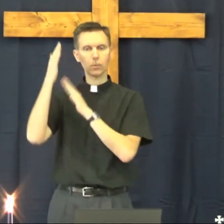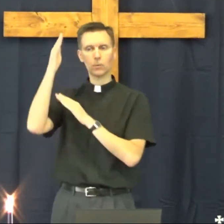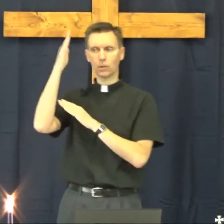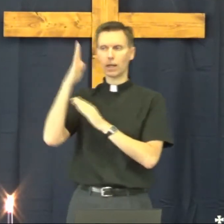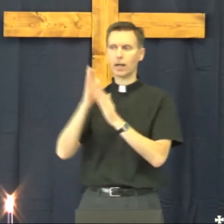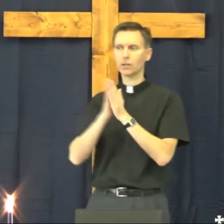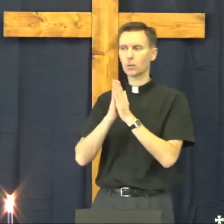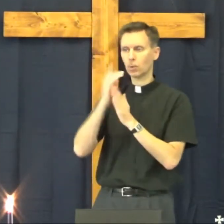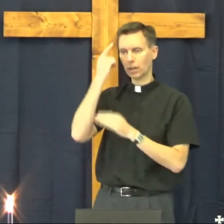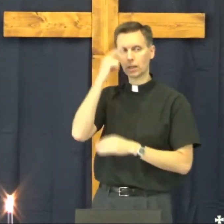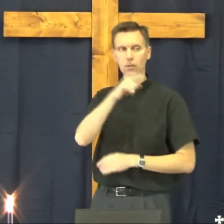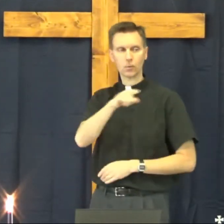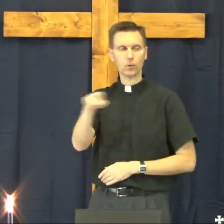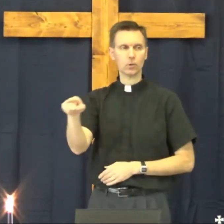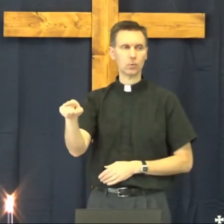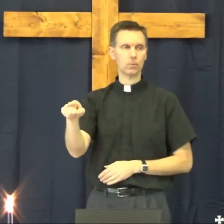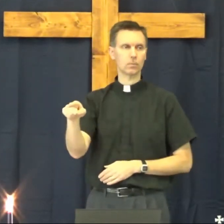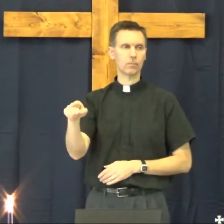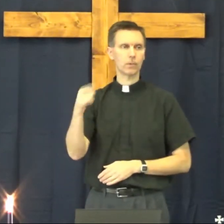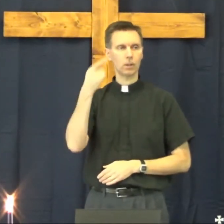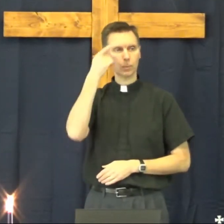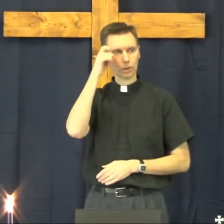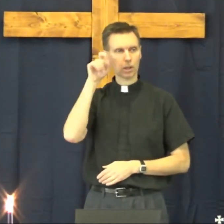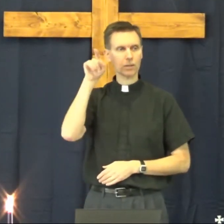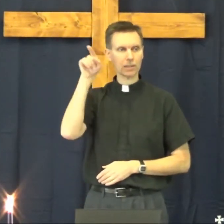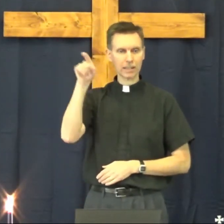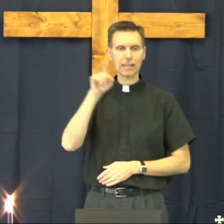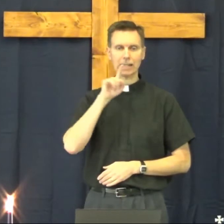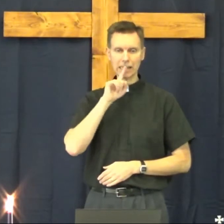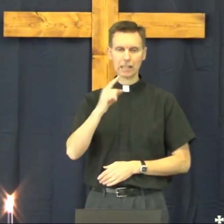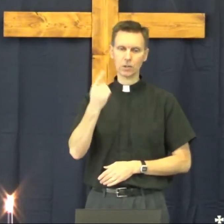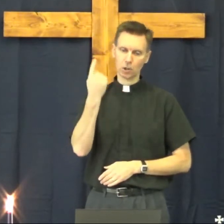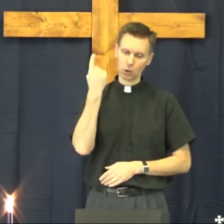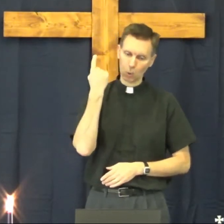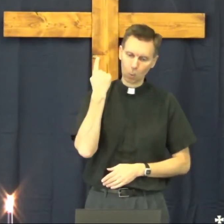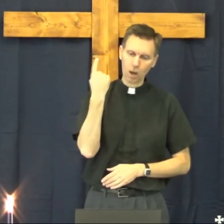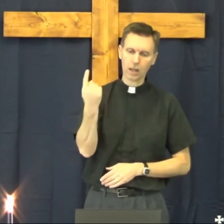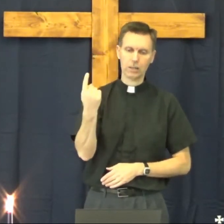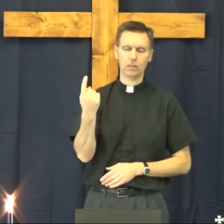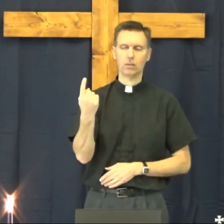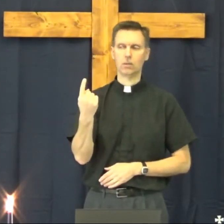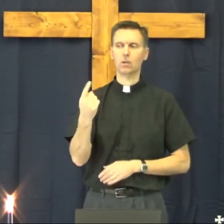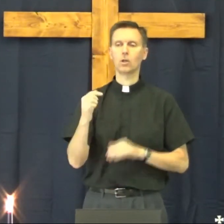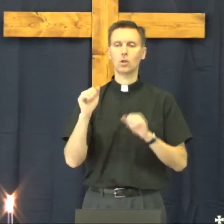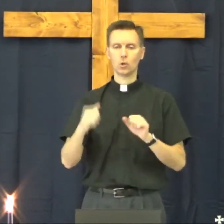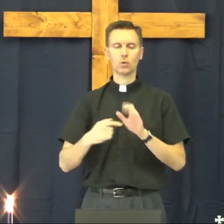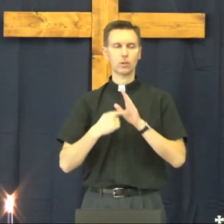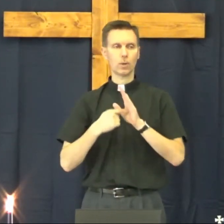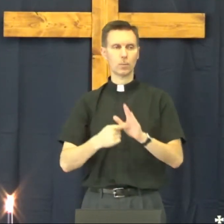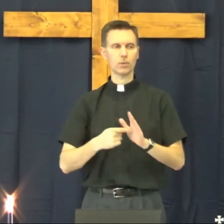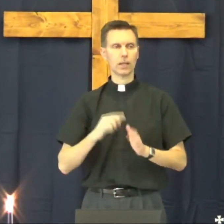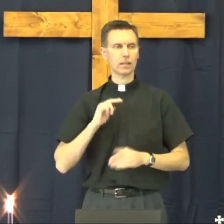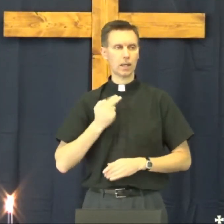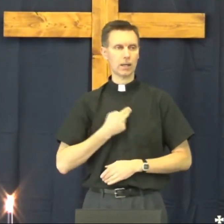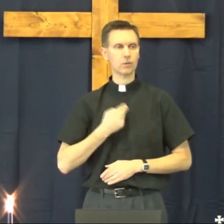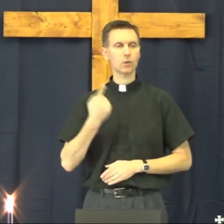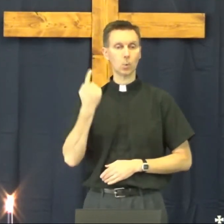before God to pray for you because he is the one who can represent us, the